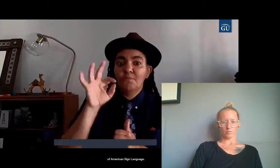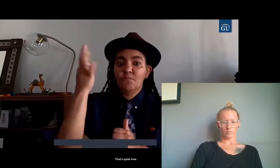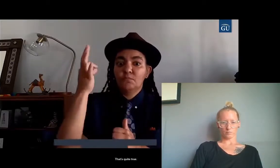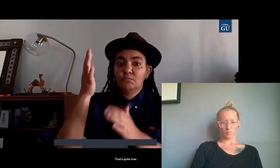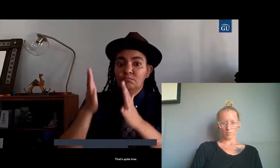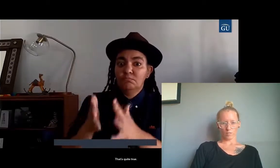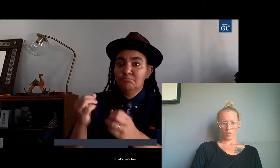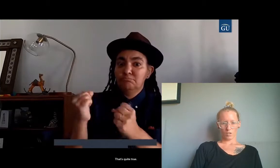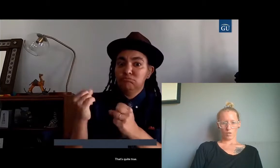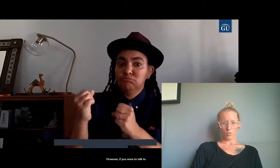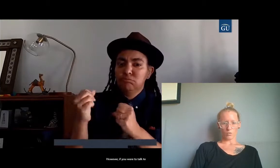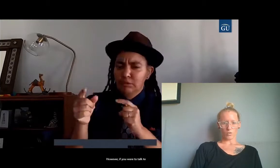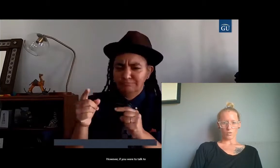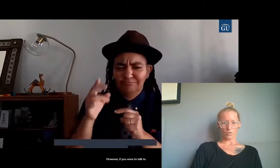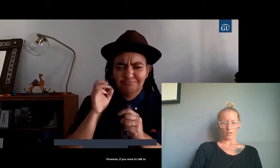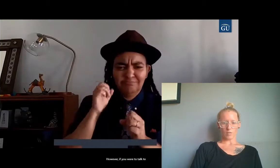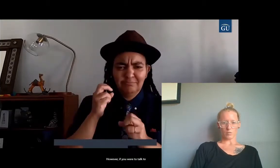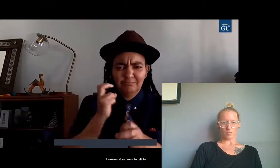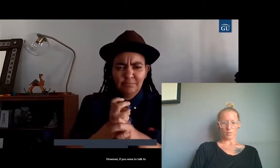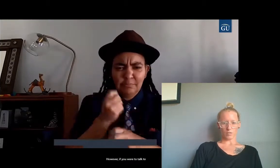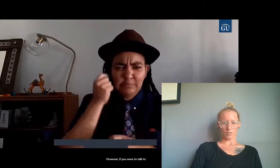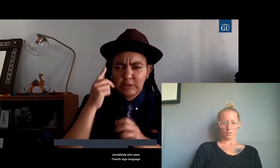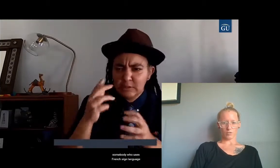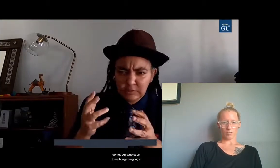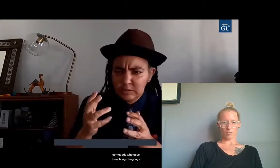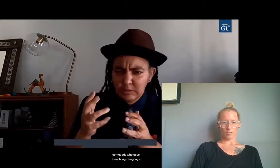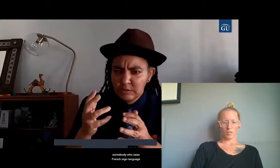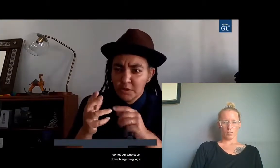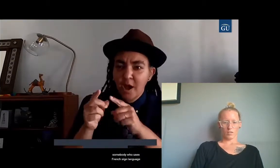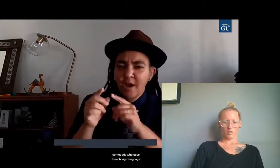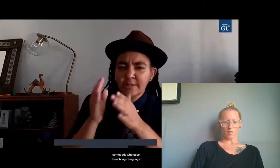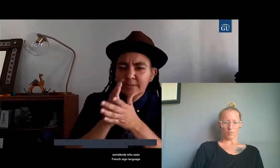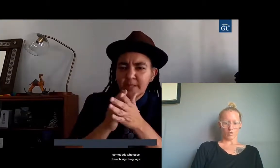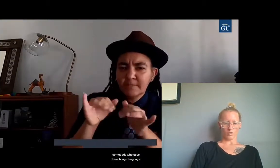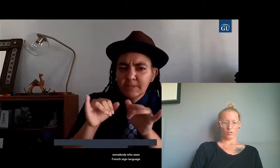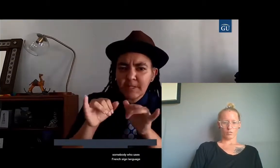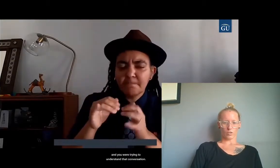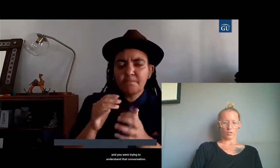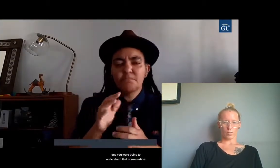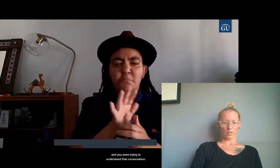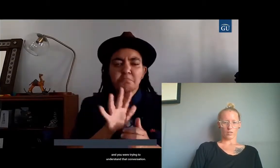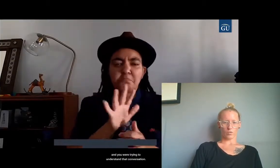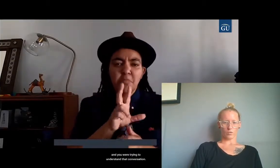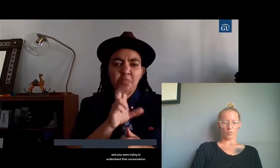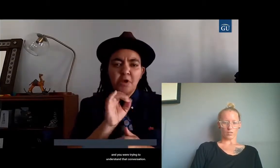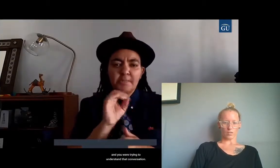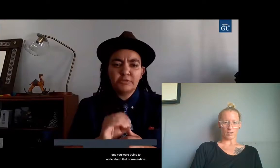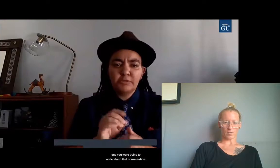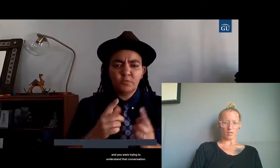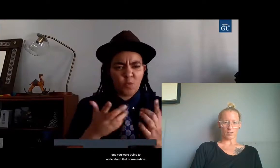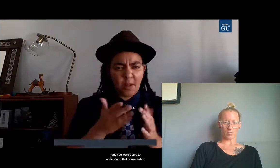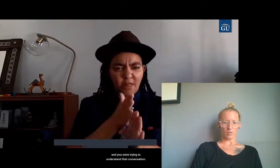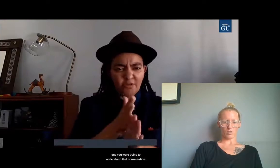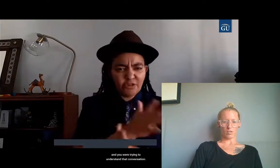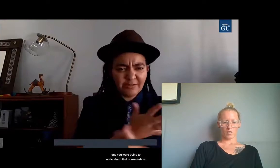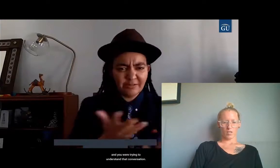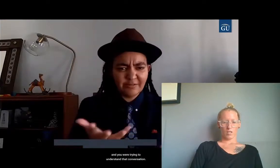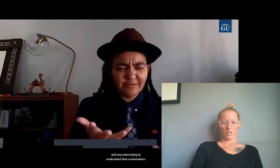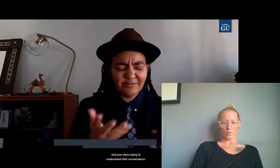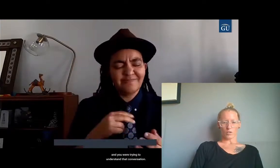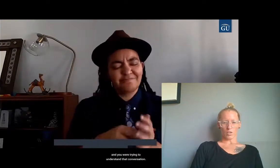structure. When we socialize with the deaf French, we know somebody who uses deaf sign